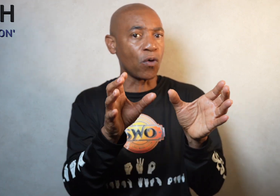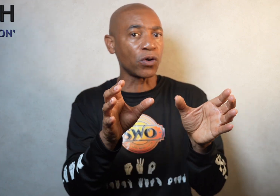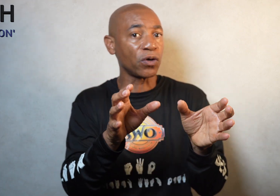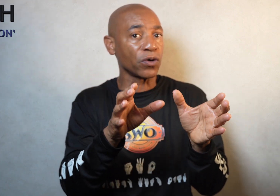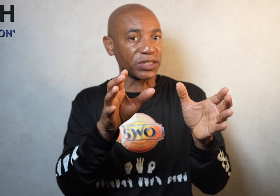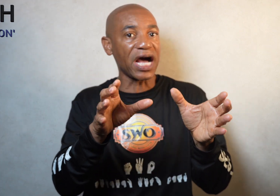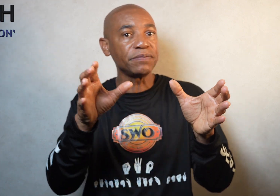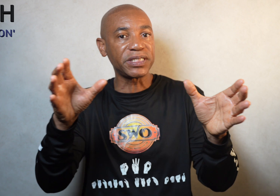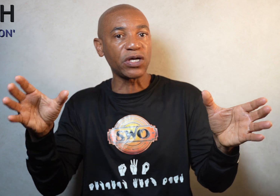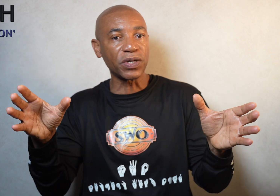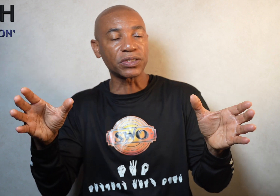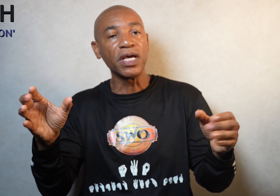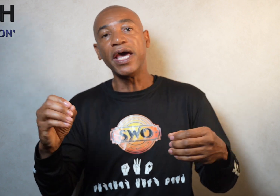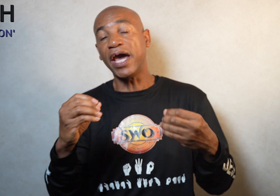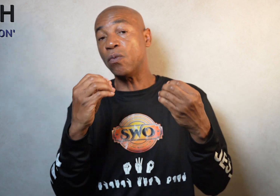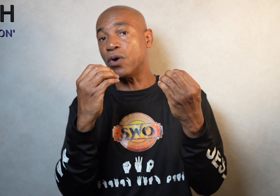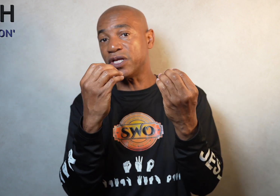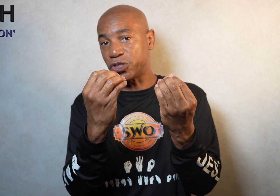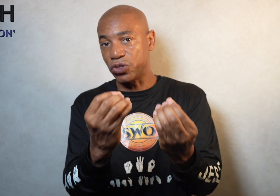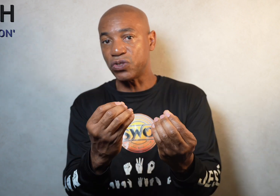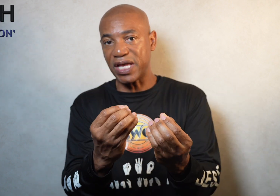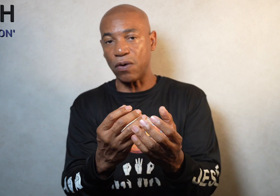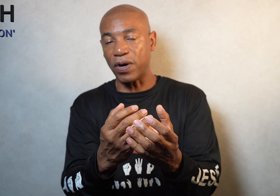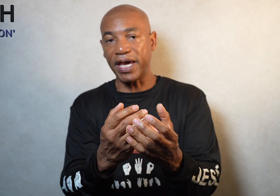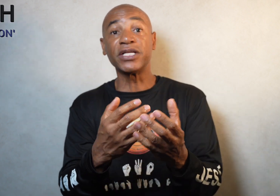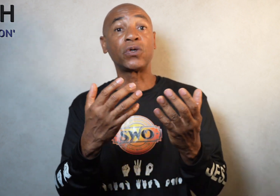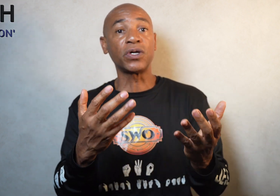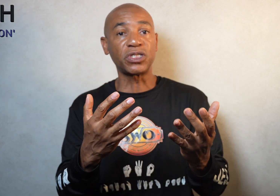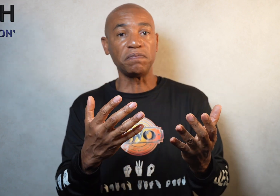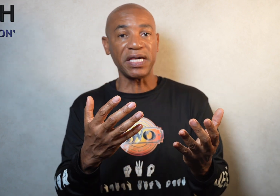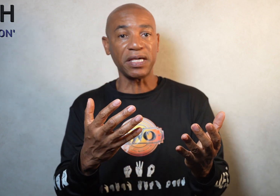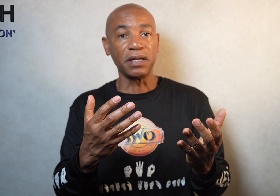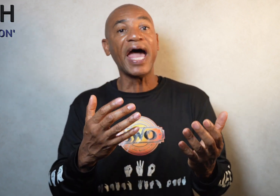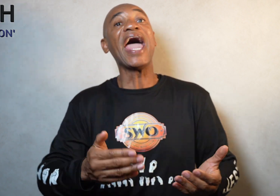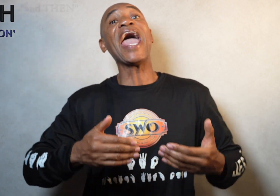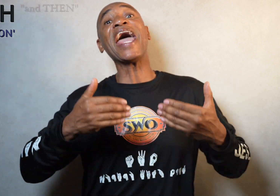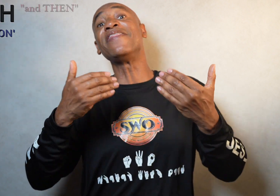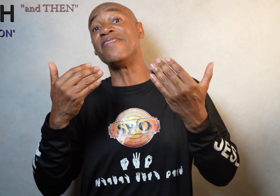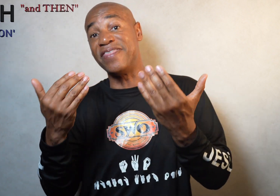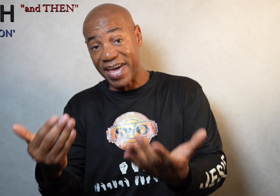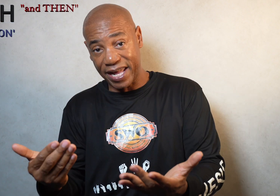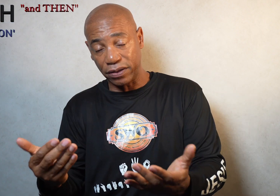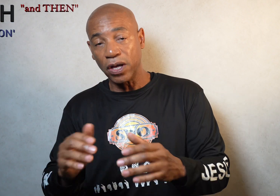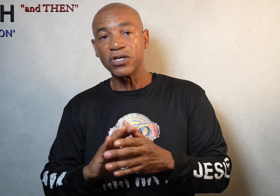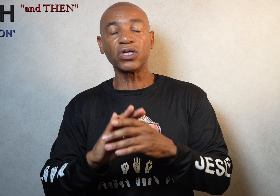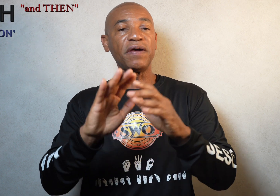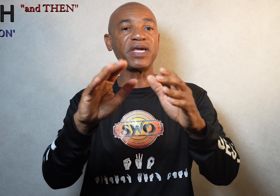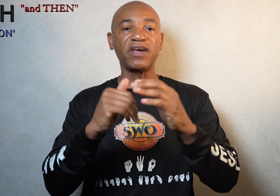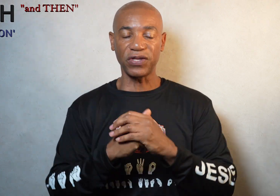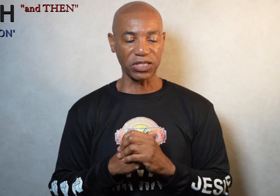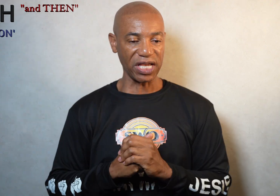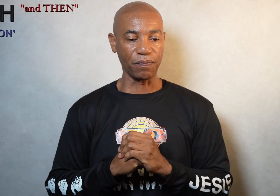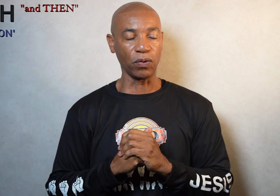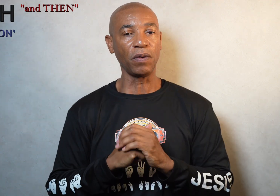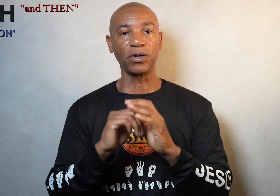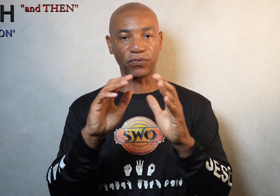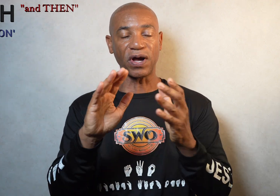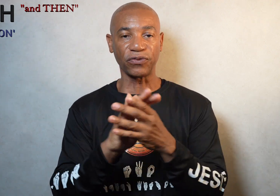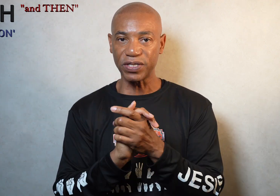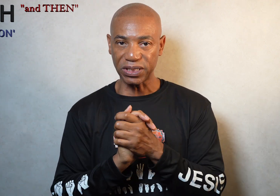order or time sequence. And when it's used that way, it's going to mean and then. So let me give you an example. I'm going to throw out 3